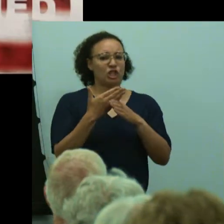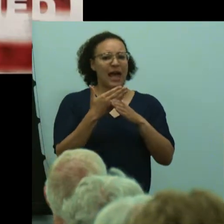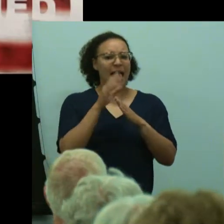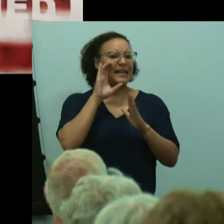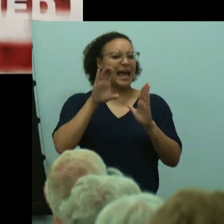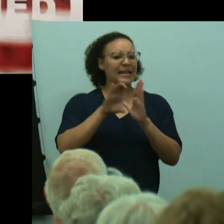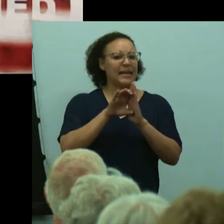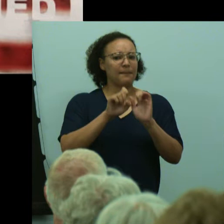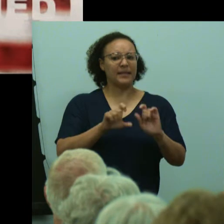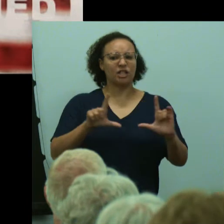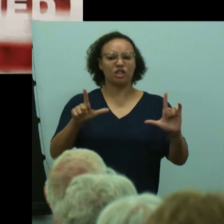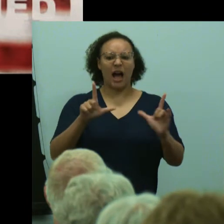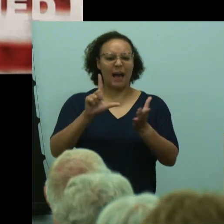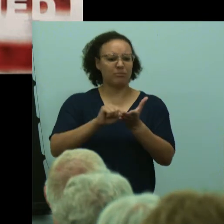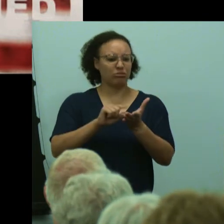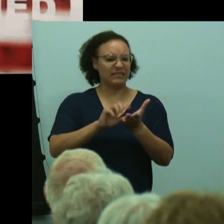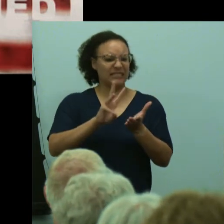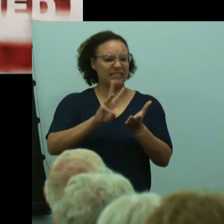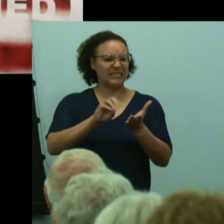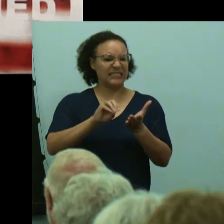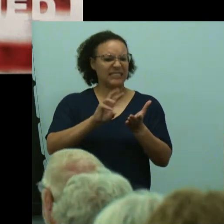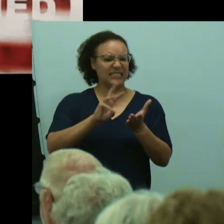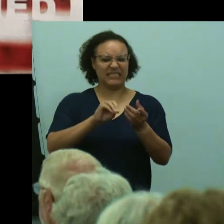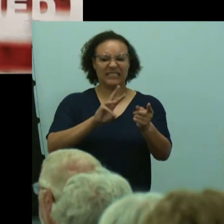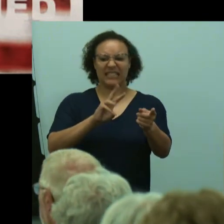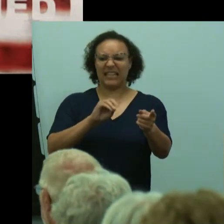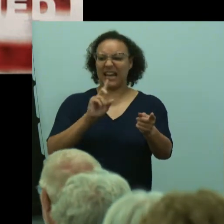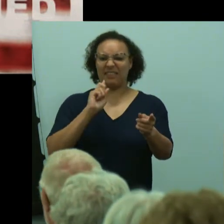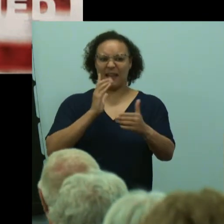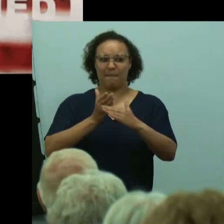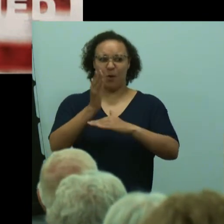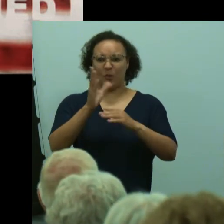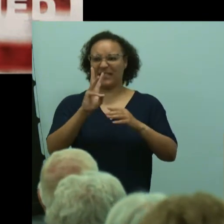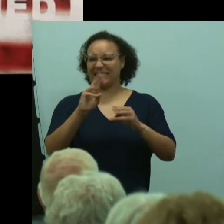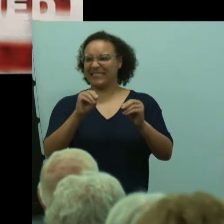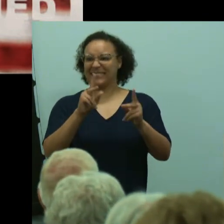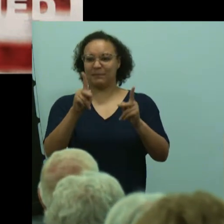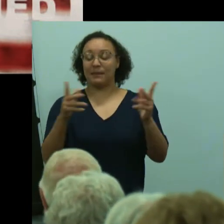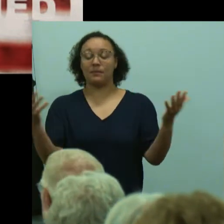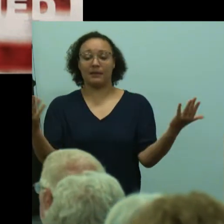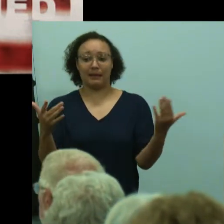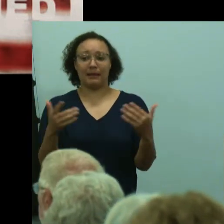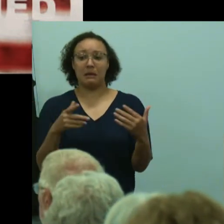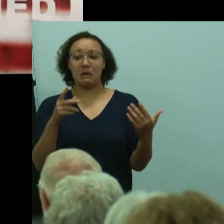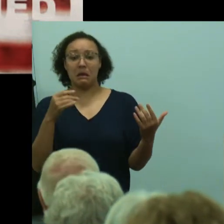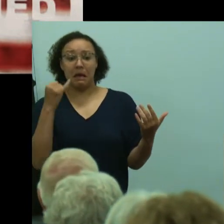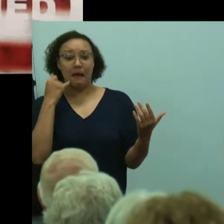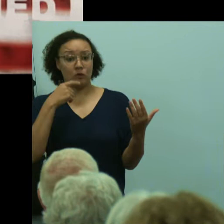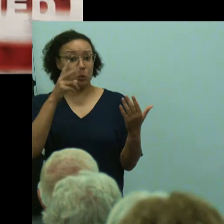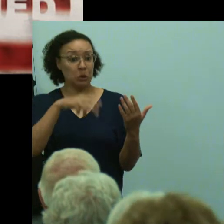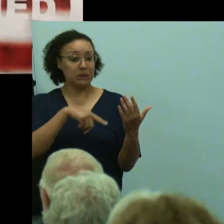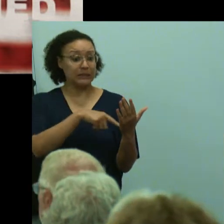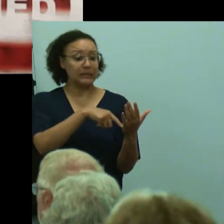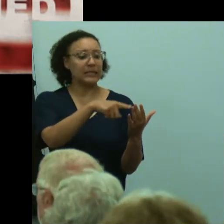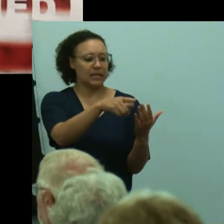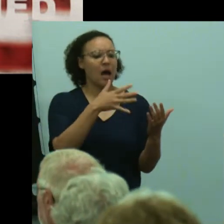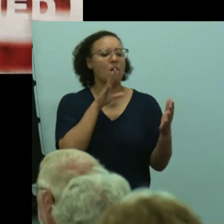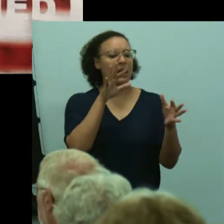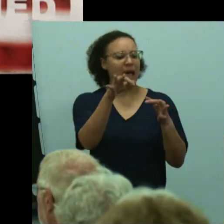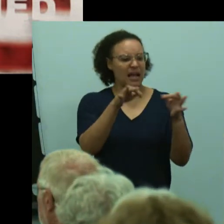if I only put it at 60, I think we're above that, but for anyone who did receive it, I'm going to kind of walk through those images now, and